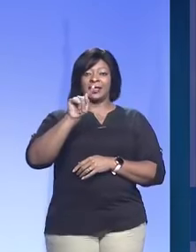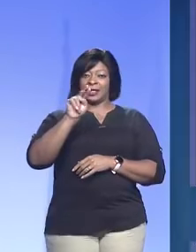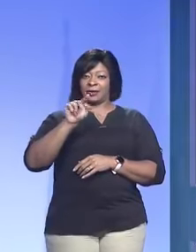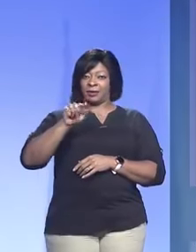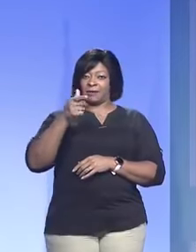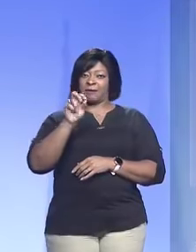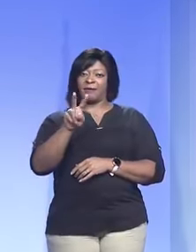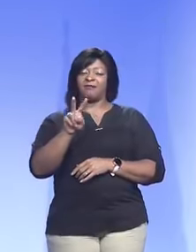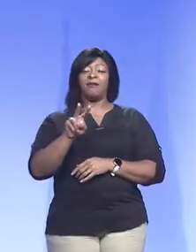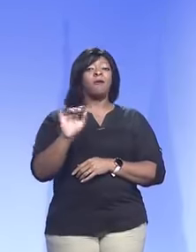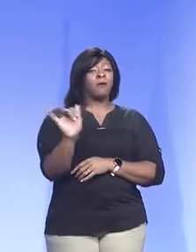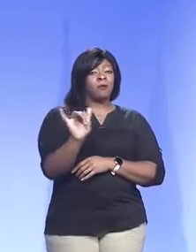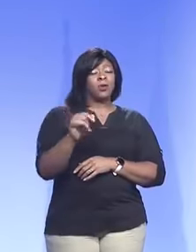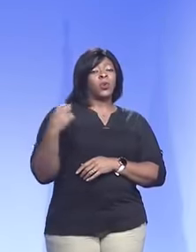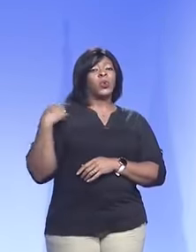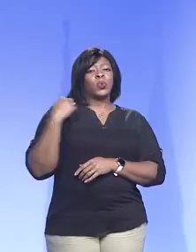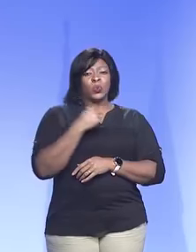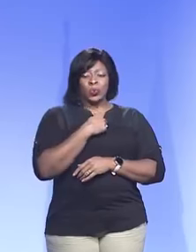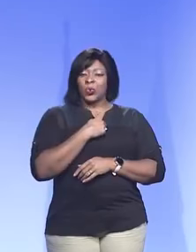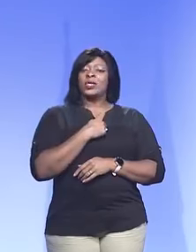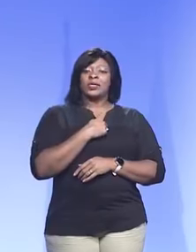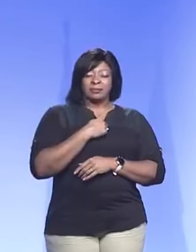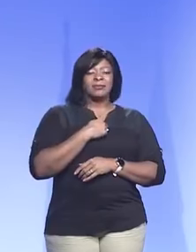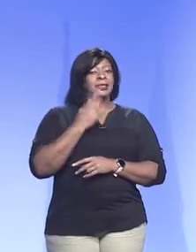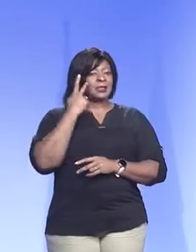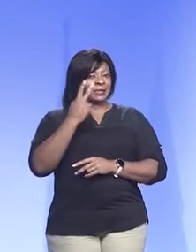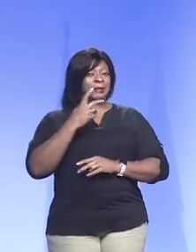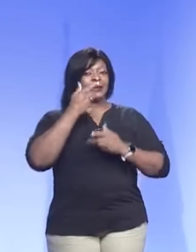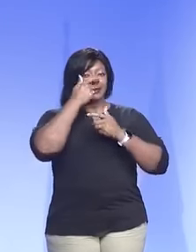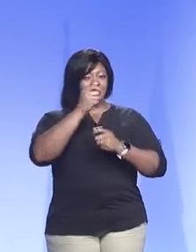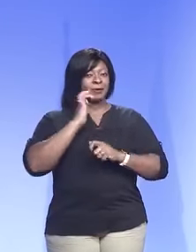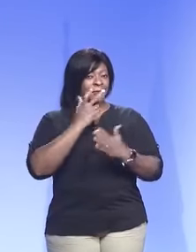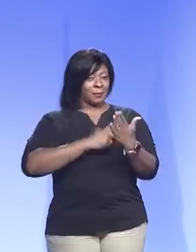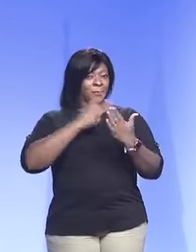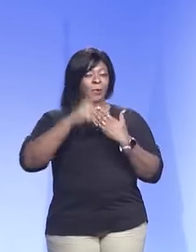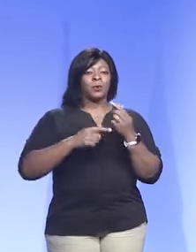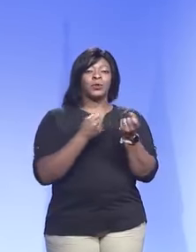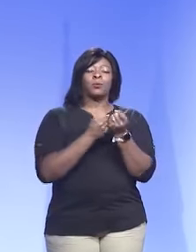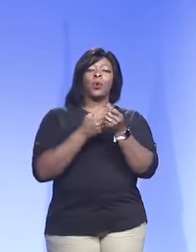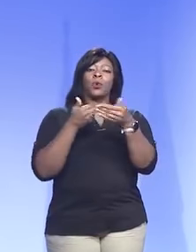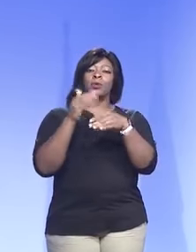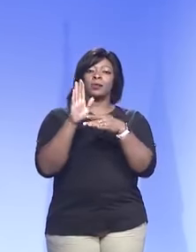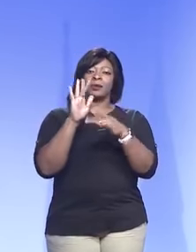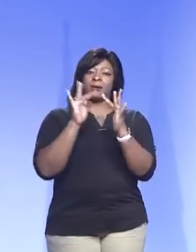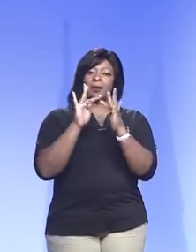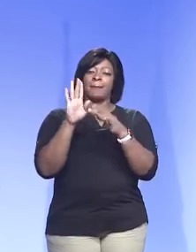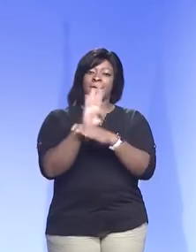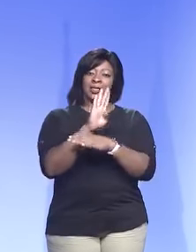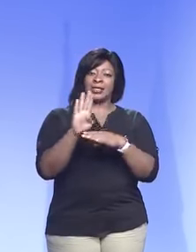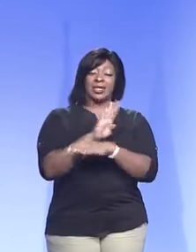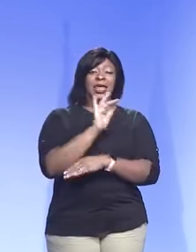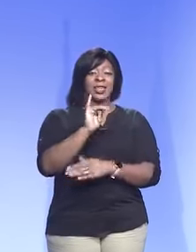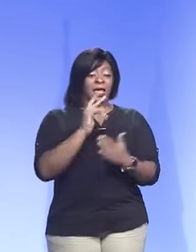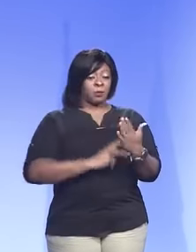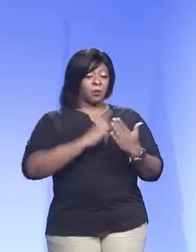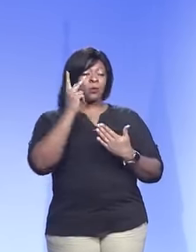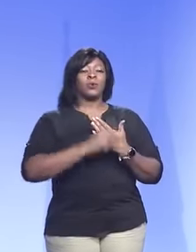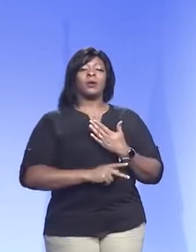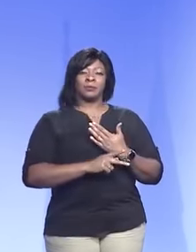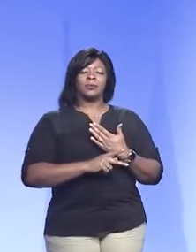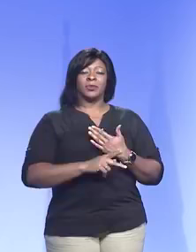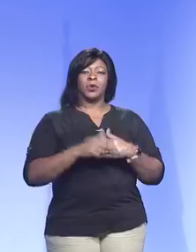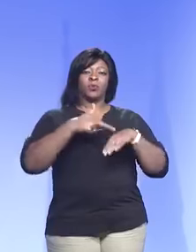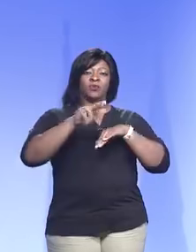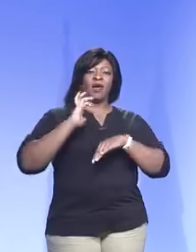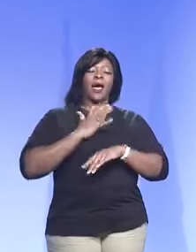COVID-19ShelbyCountyTN.gov. In addition, we've seen really great interest in our program to support close contact businesses. This program, of course, is